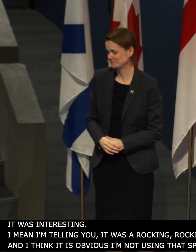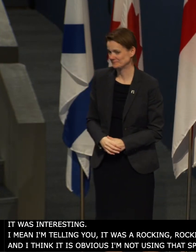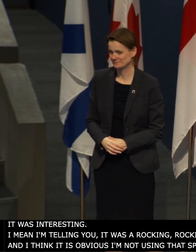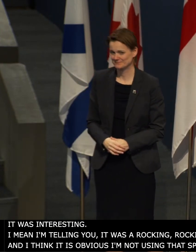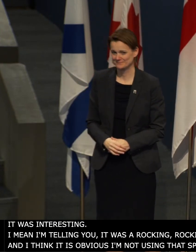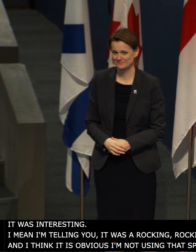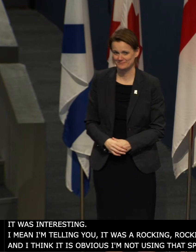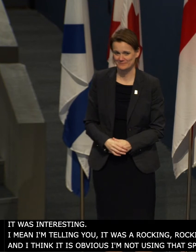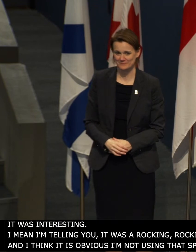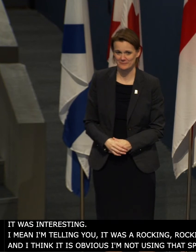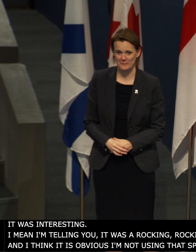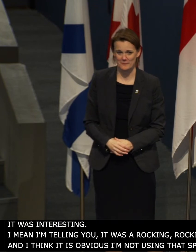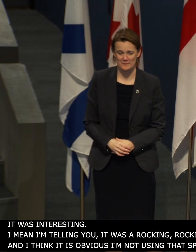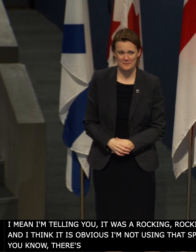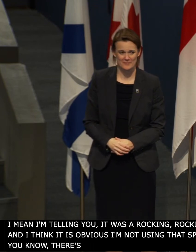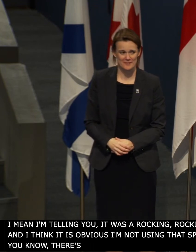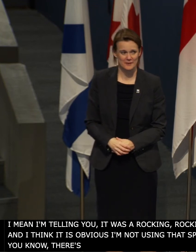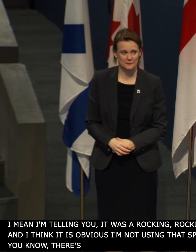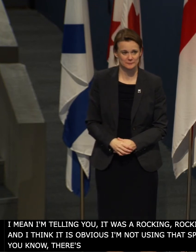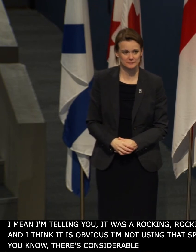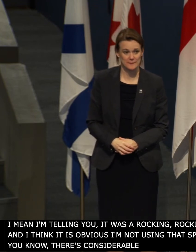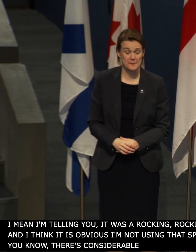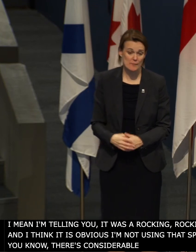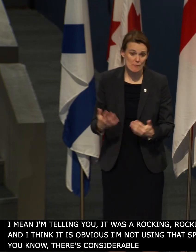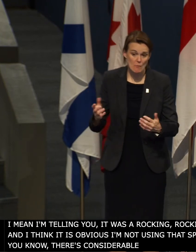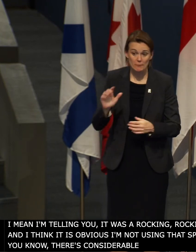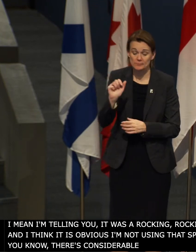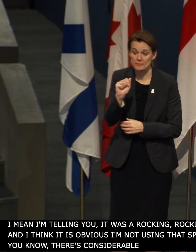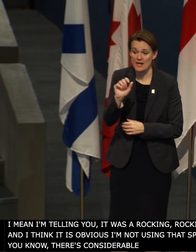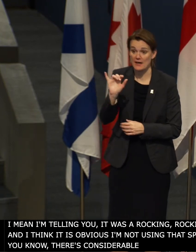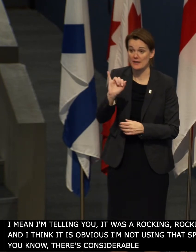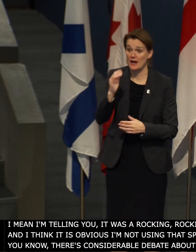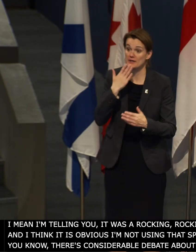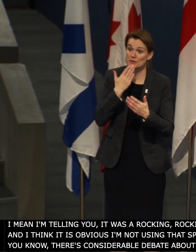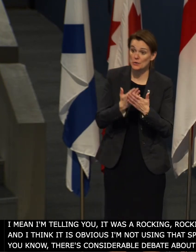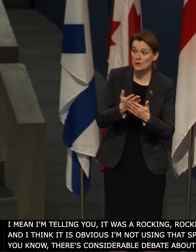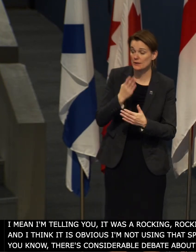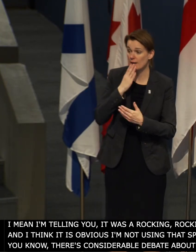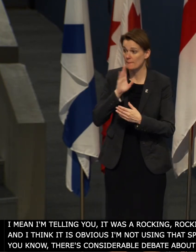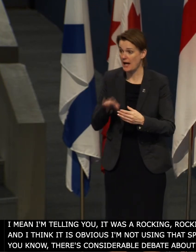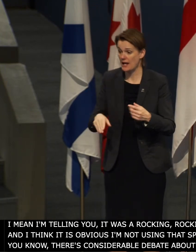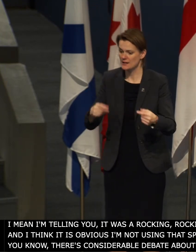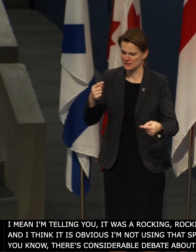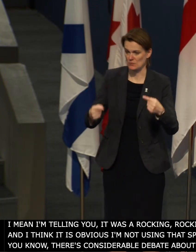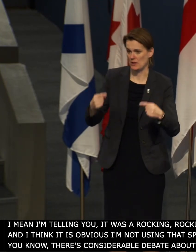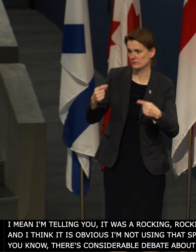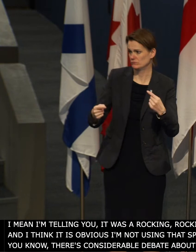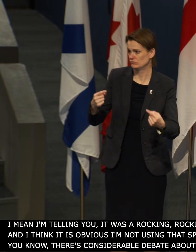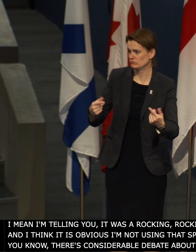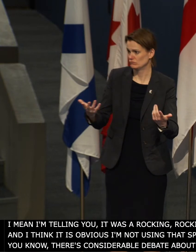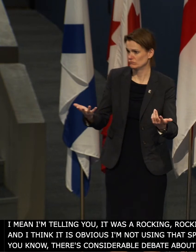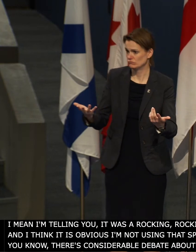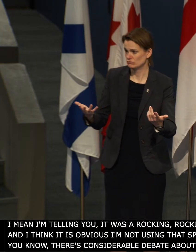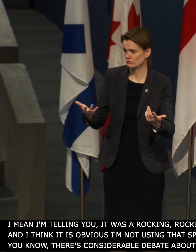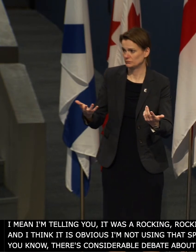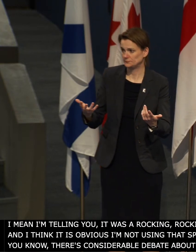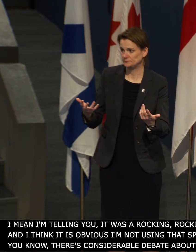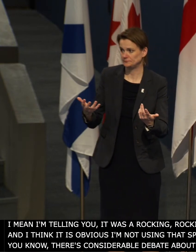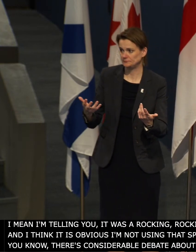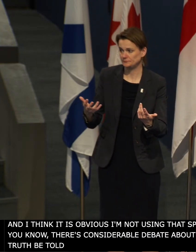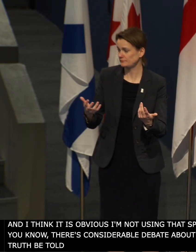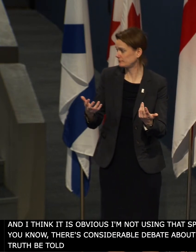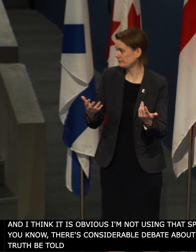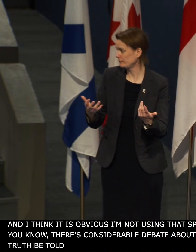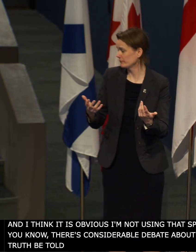But you know, there's considerable debate about whether AI is good or bad. And truth be told,